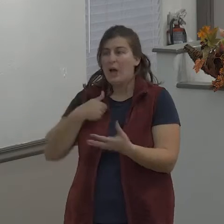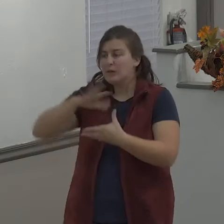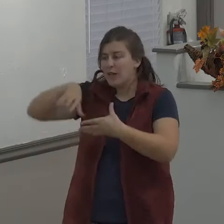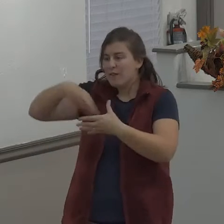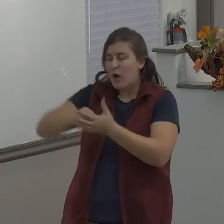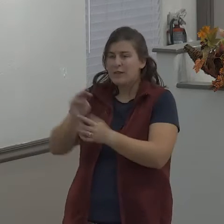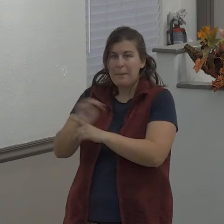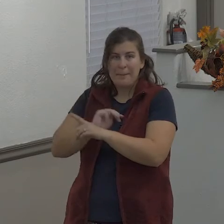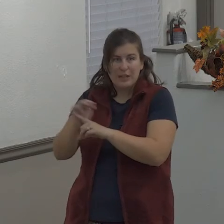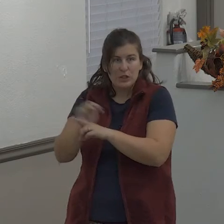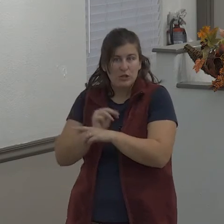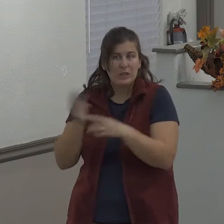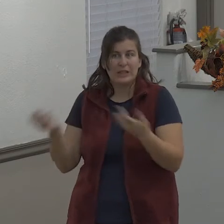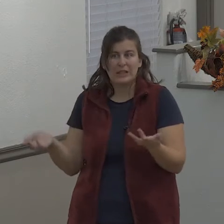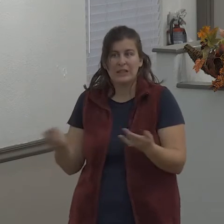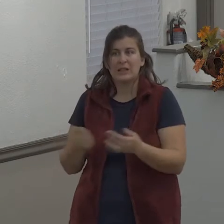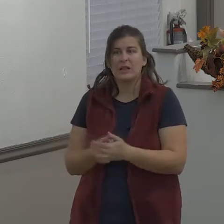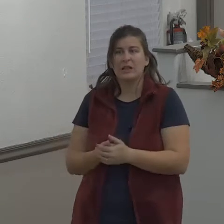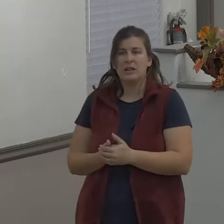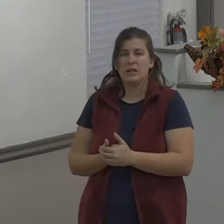And I was involved in ministry.